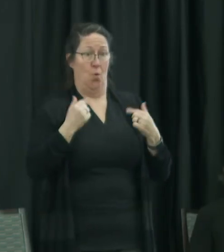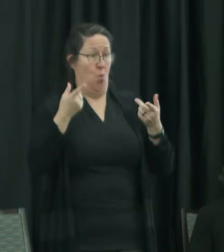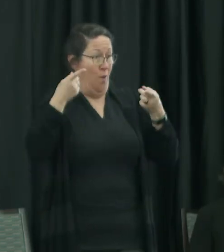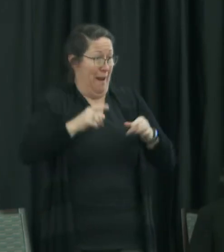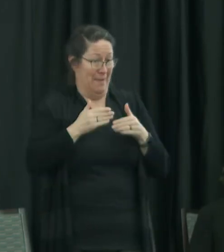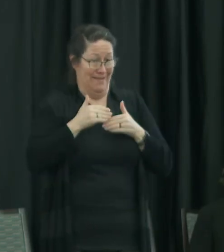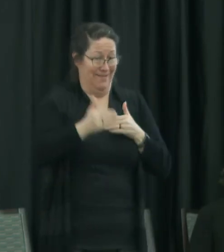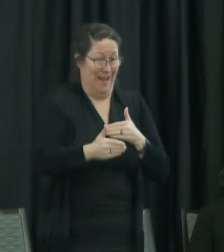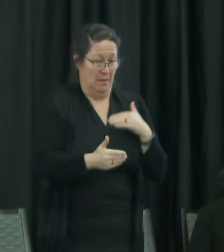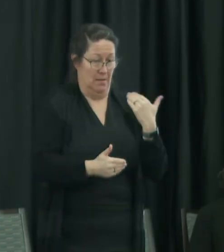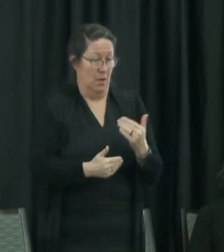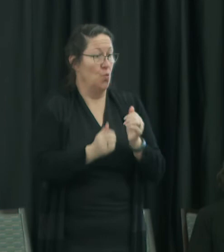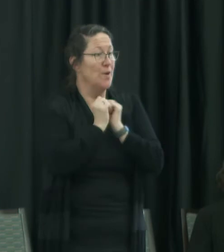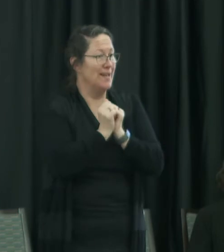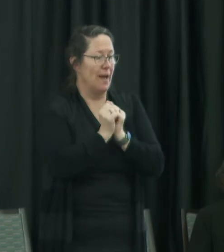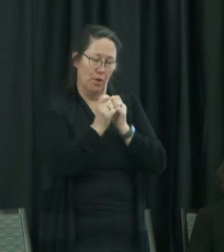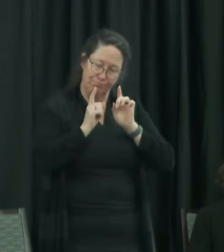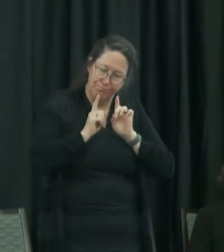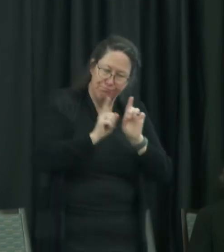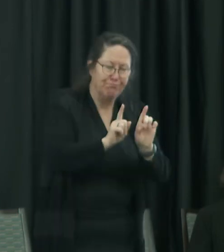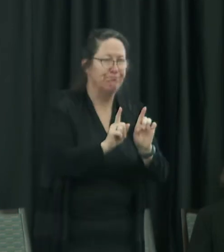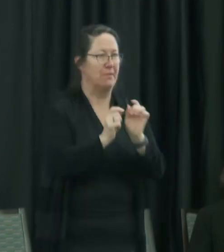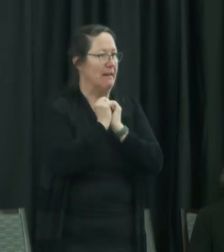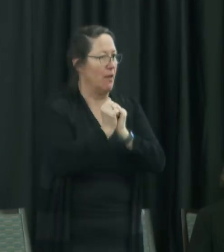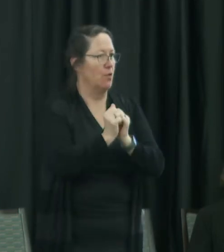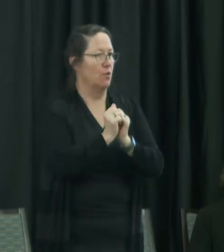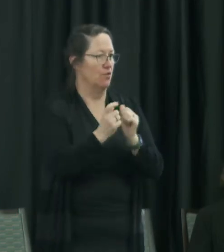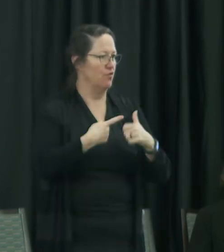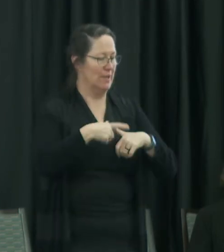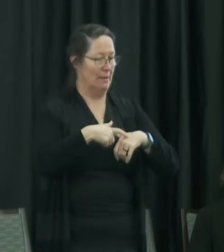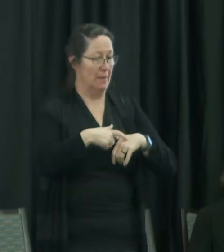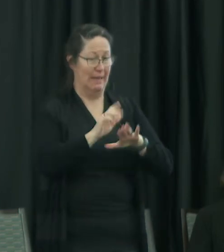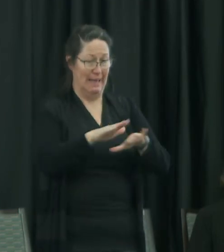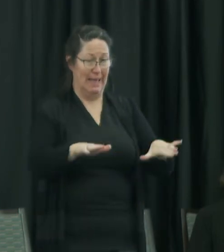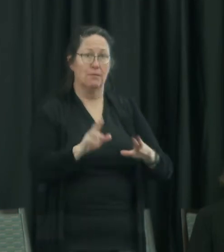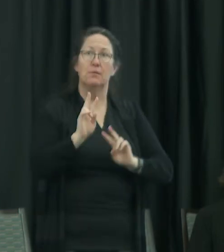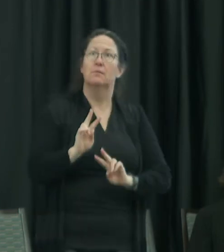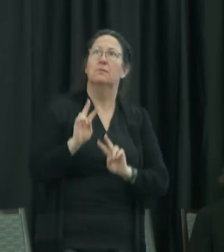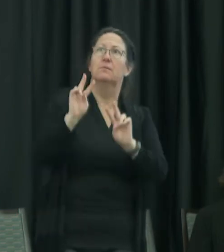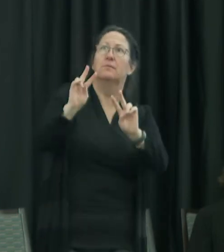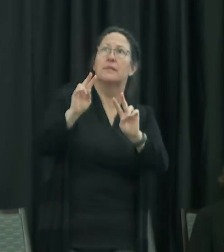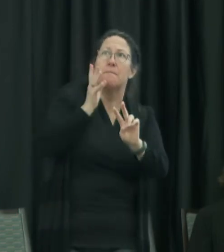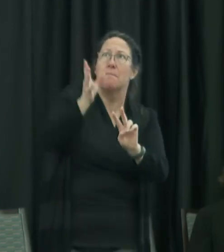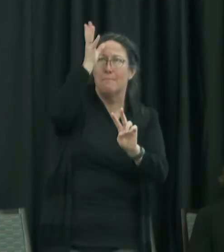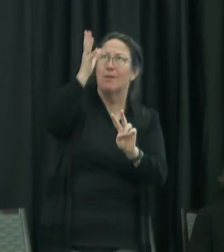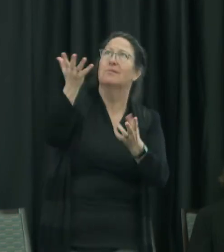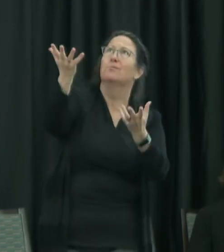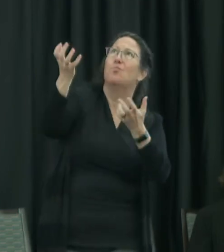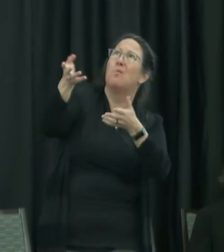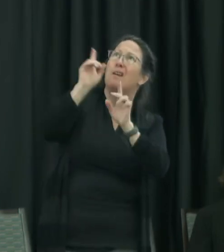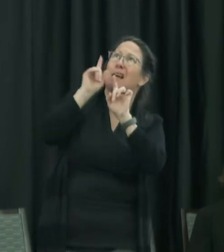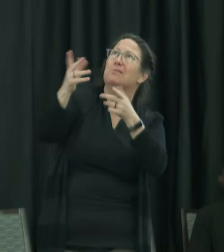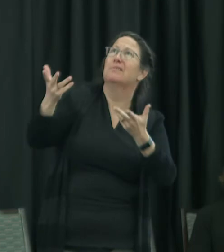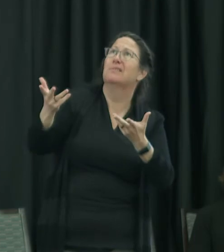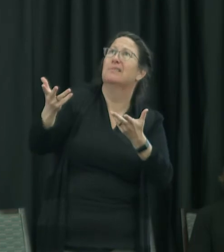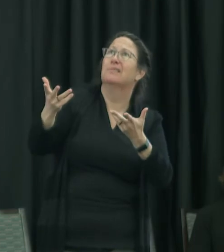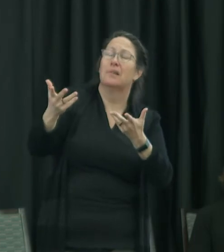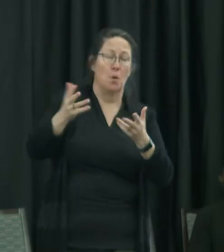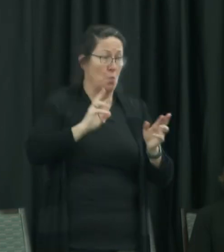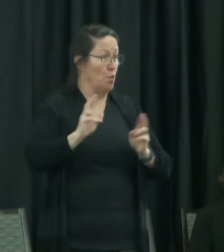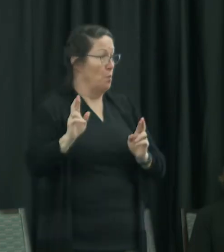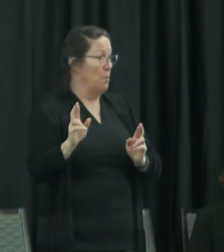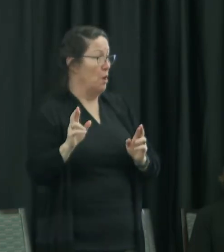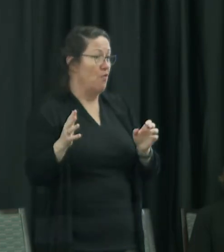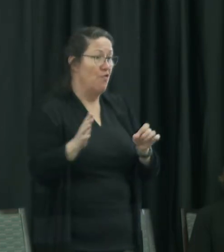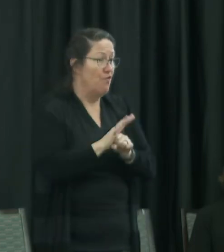leads because we're walking it together for the first time. Children often look for their parents for answers, and nothing can really prepare you